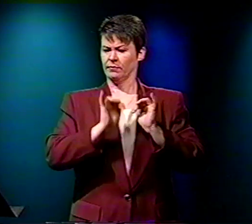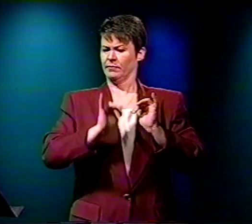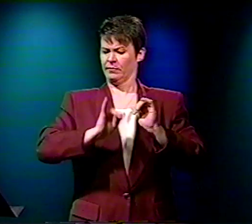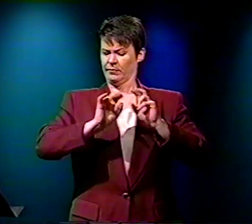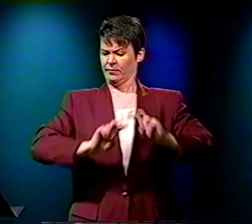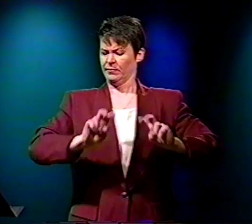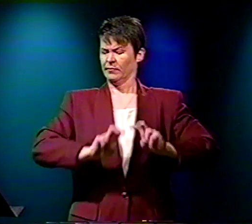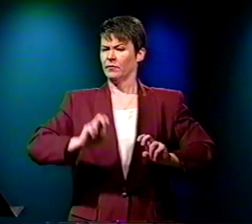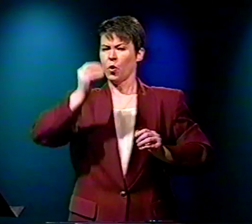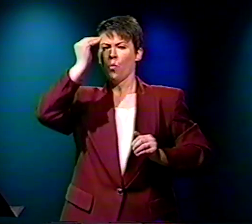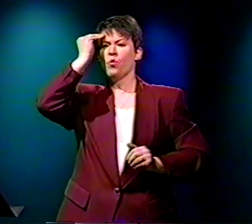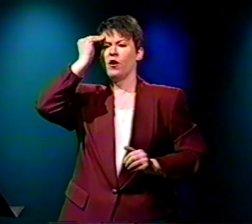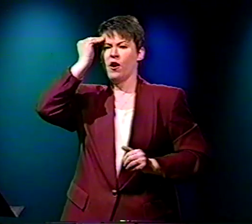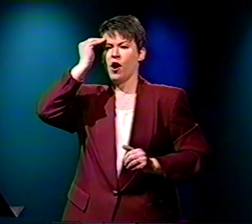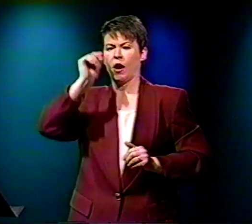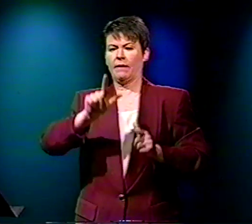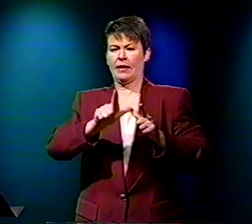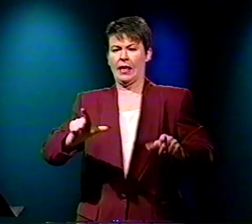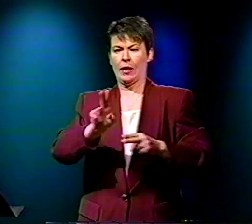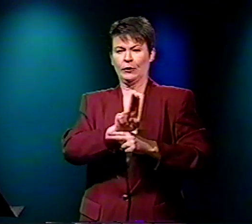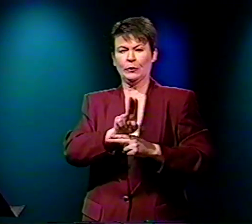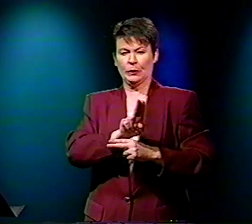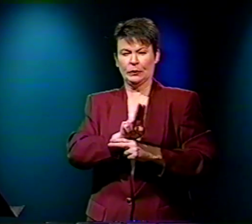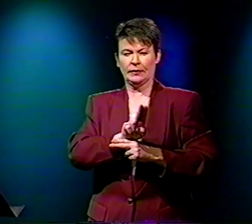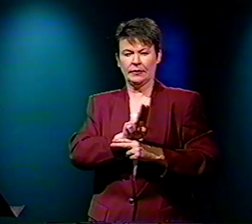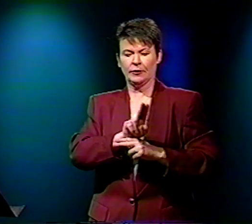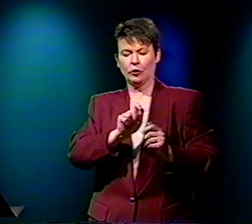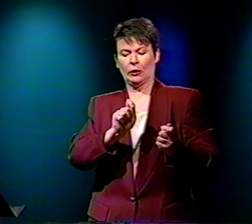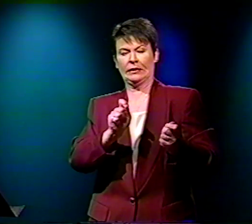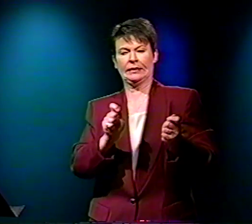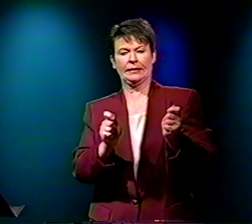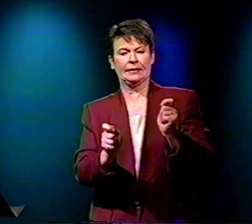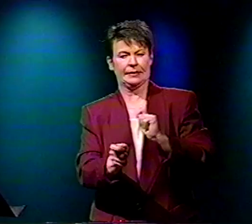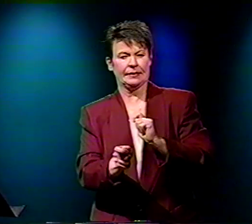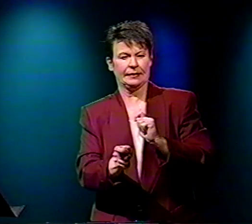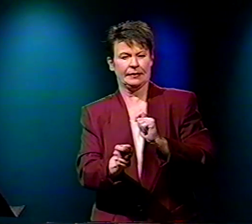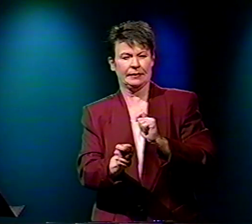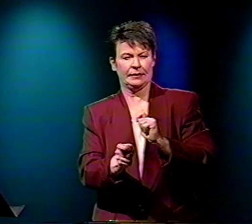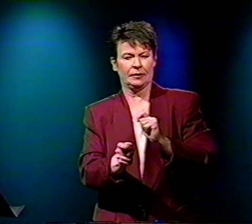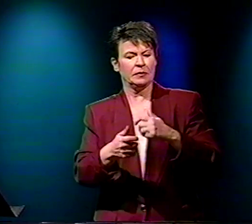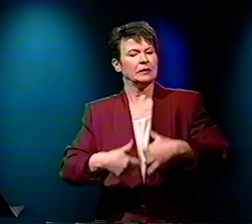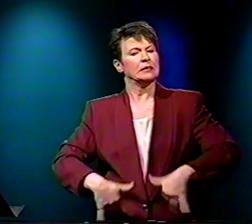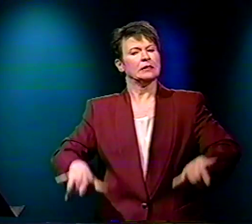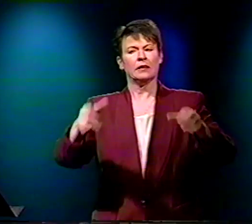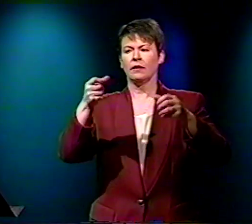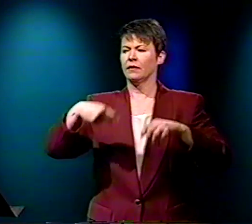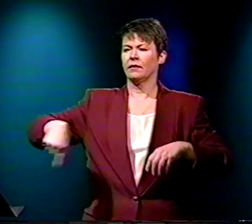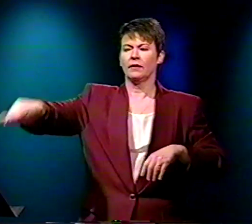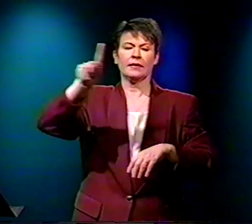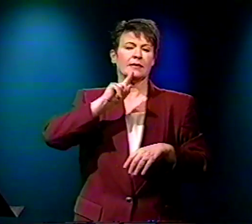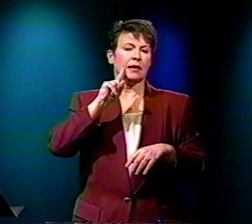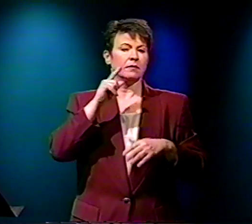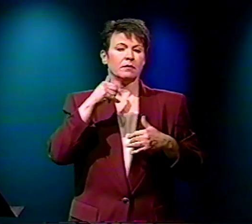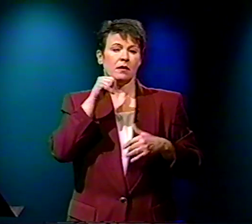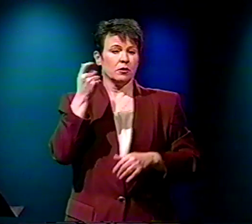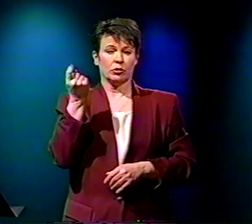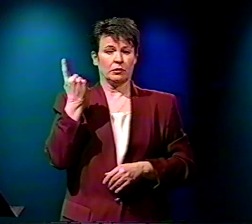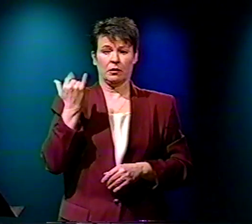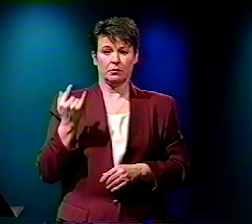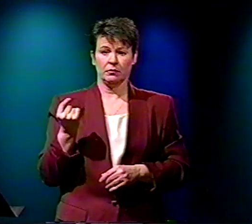fact that they're not going to tell a soul. But we need to become more aware of the language that we use and make changes when necessary, because deaf people don't